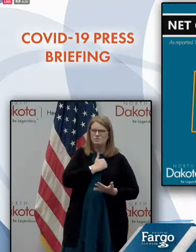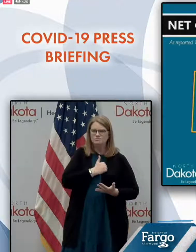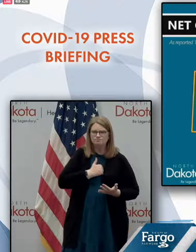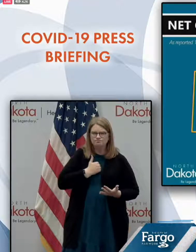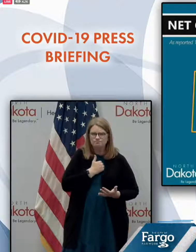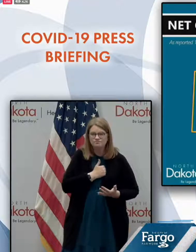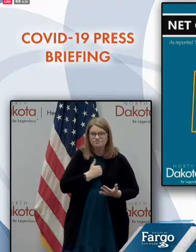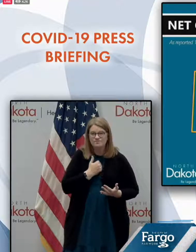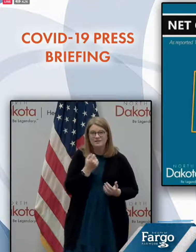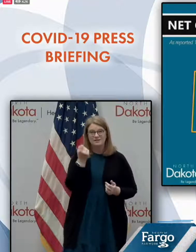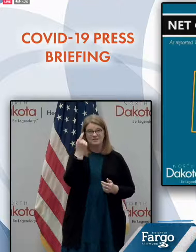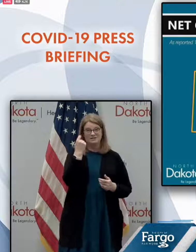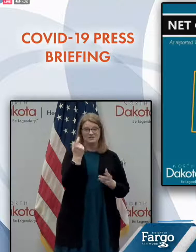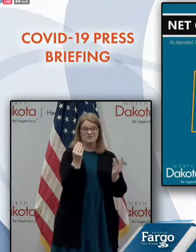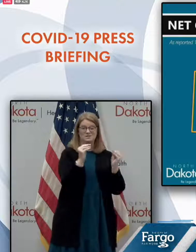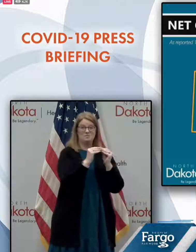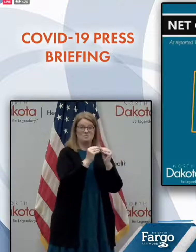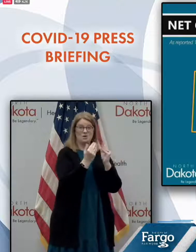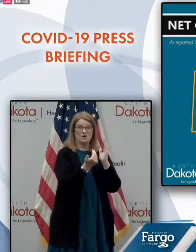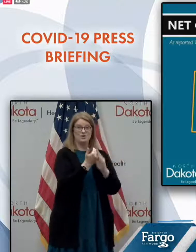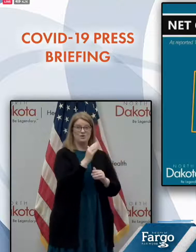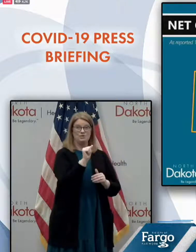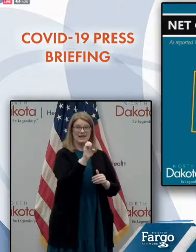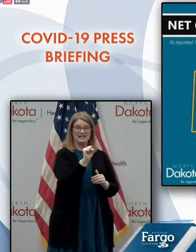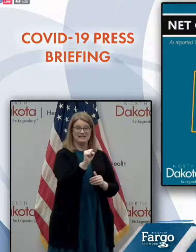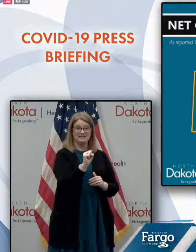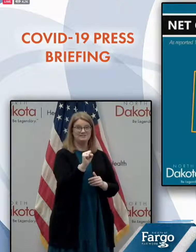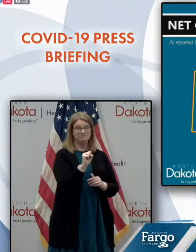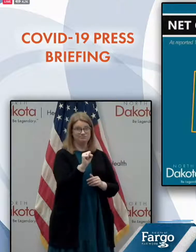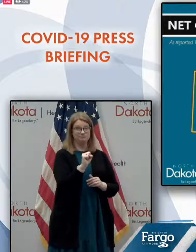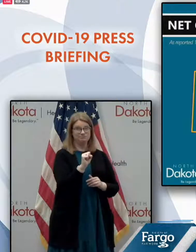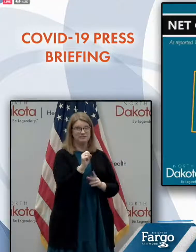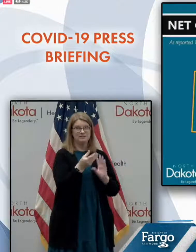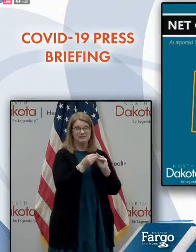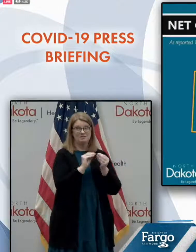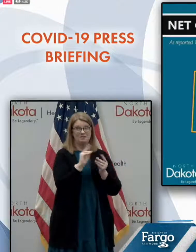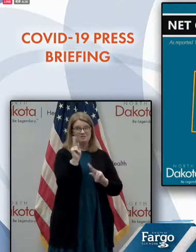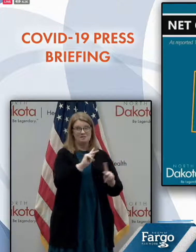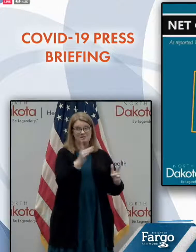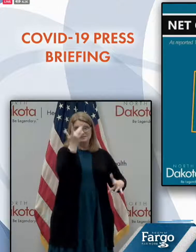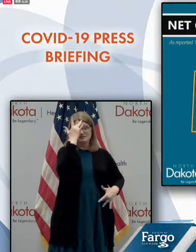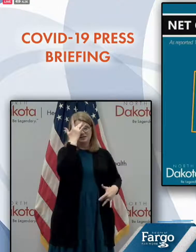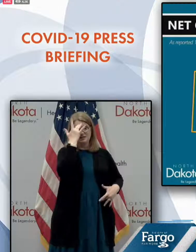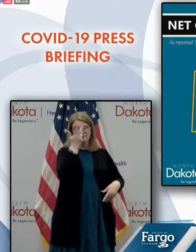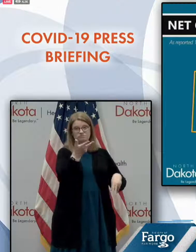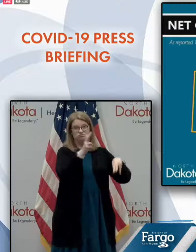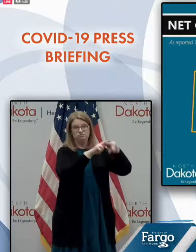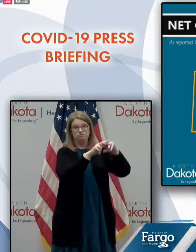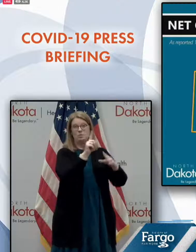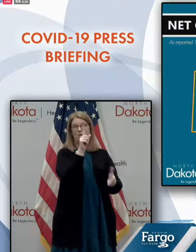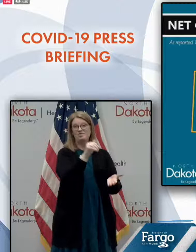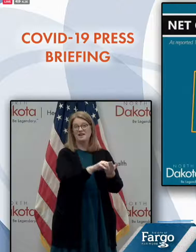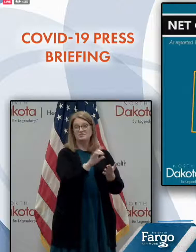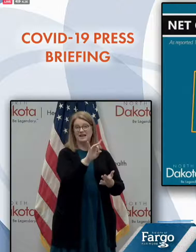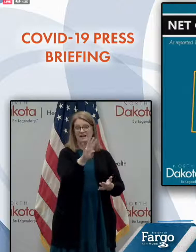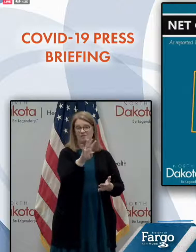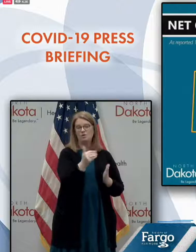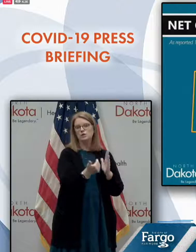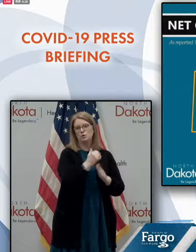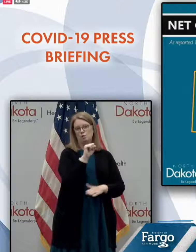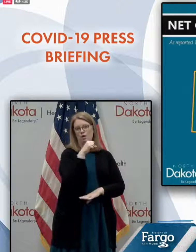new cases than we had recovered cases, that's why our active cases continues to grow. The 1084 is a new high. Out